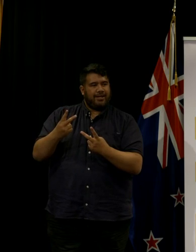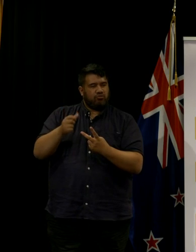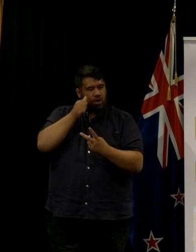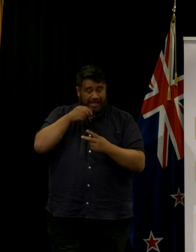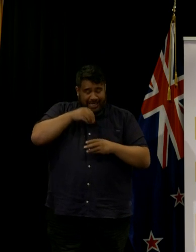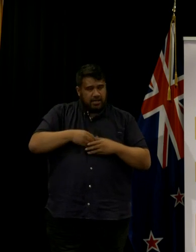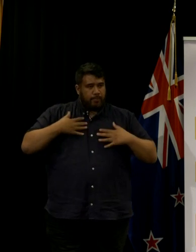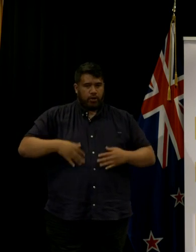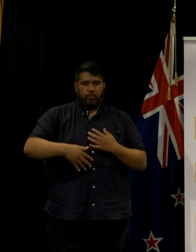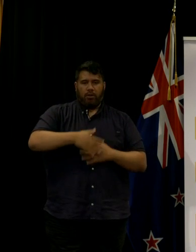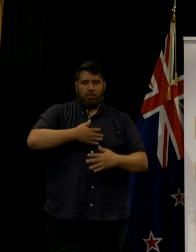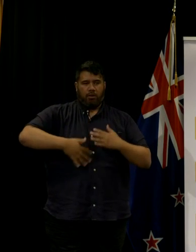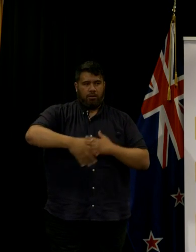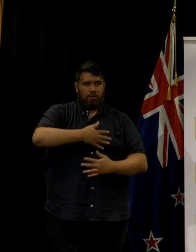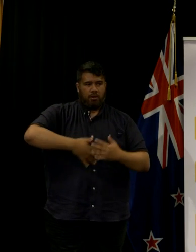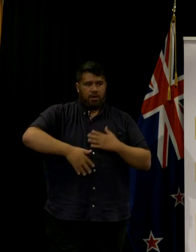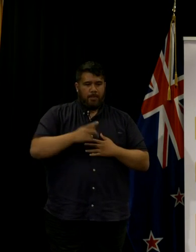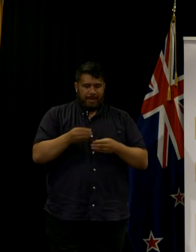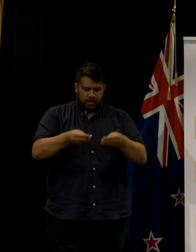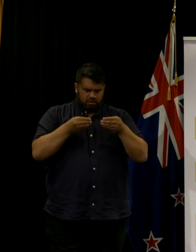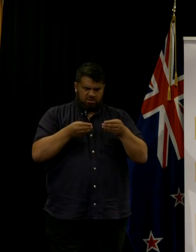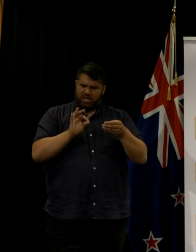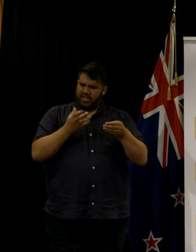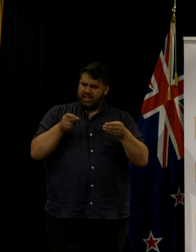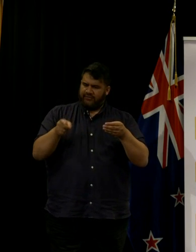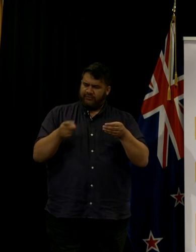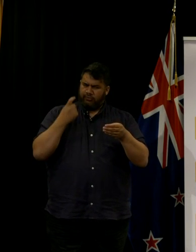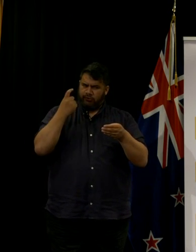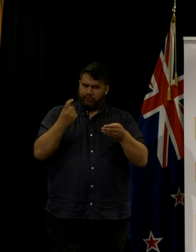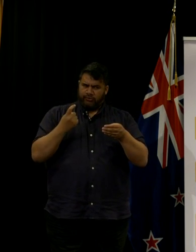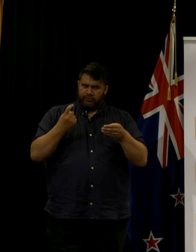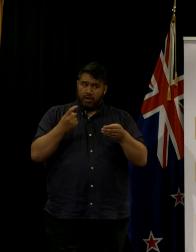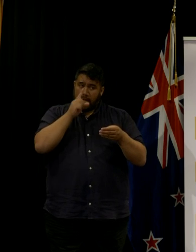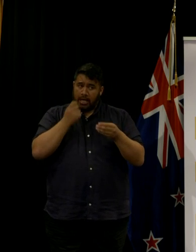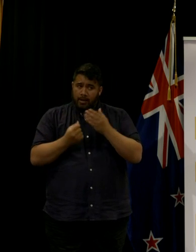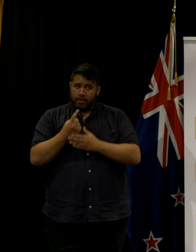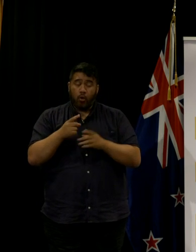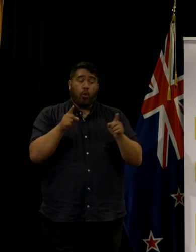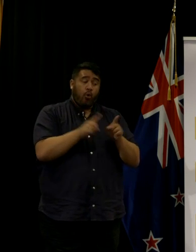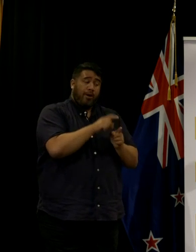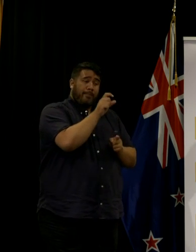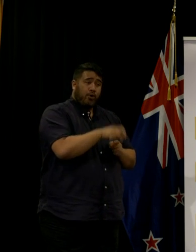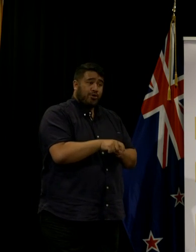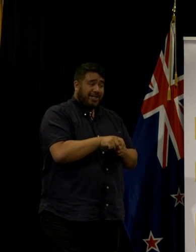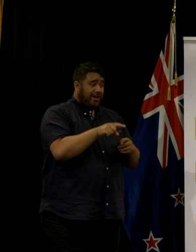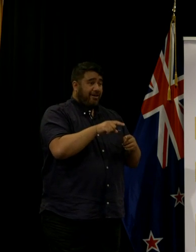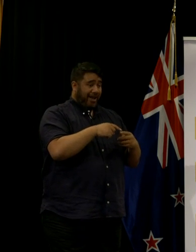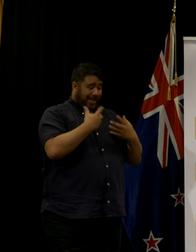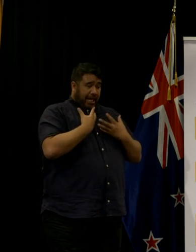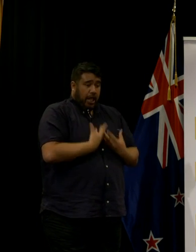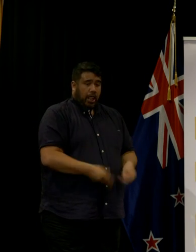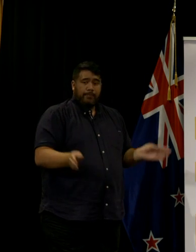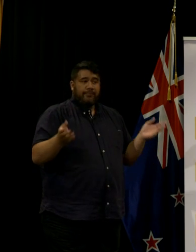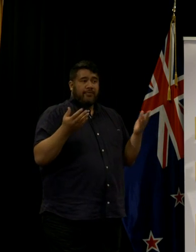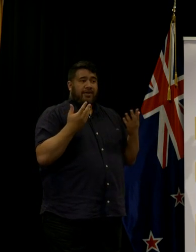the virus brewing, but test negative, and likewise, people who are no longer symptomatic, the virus will be cleared from their